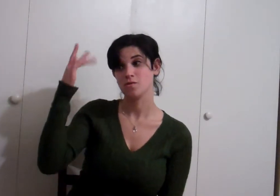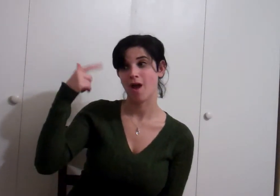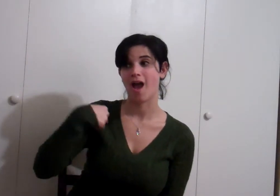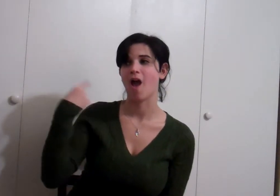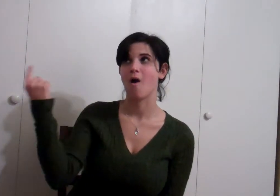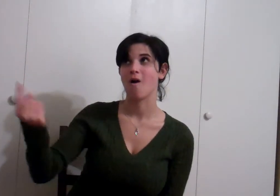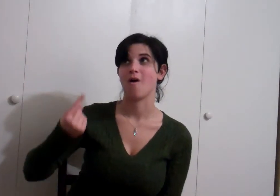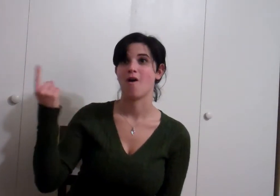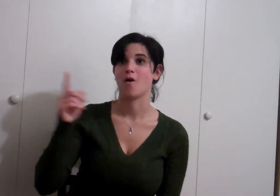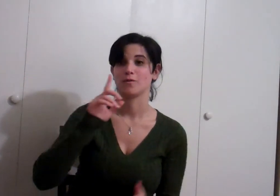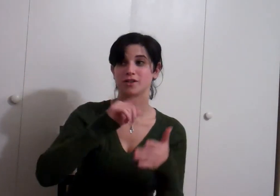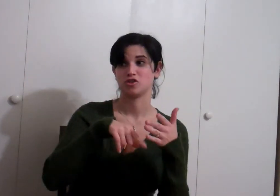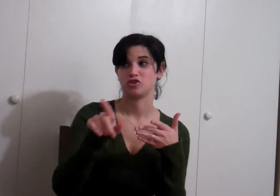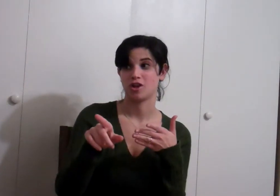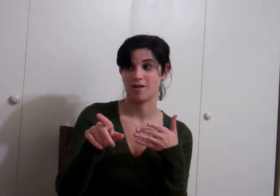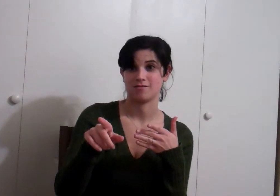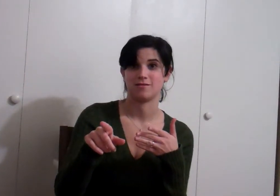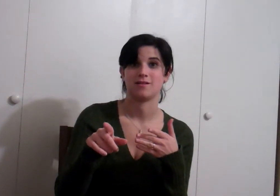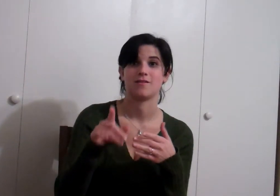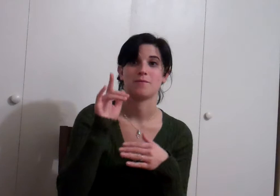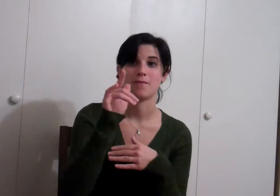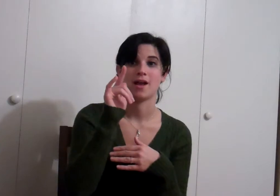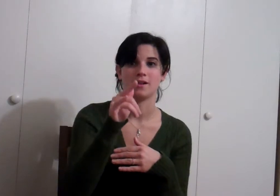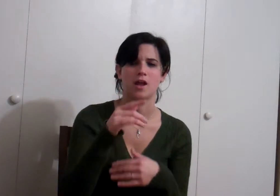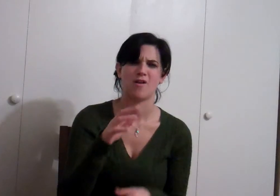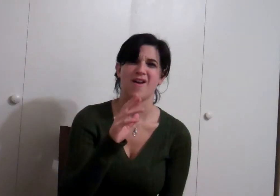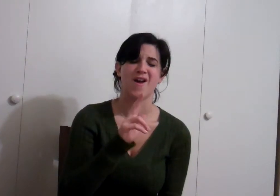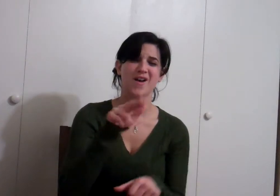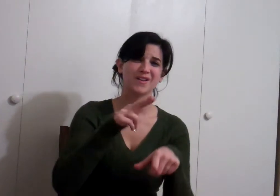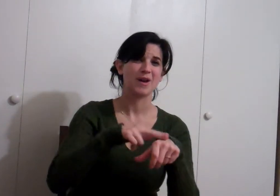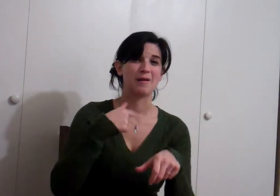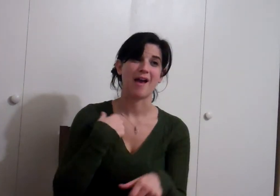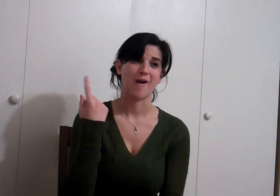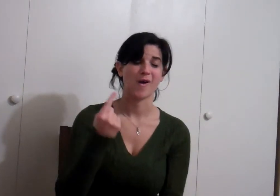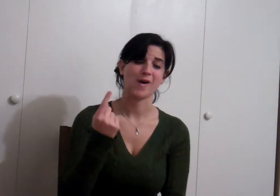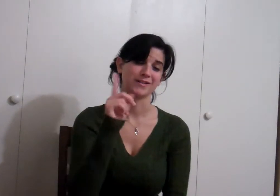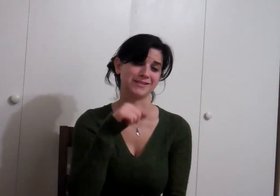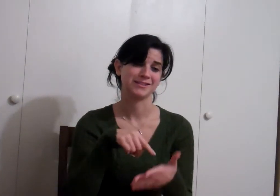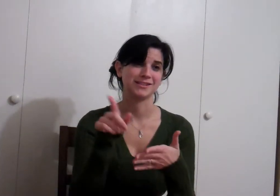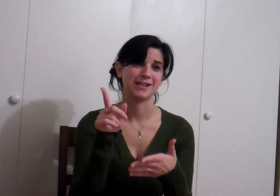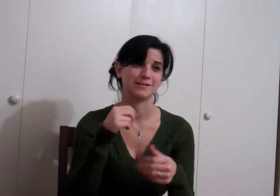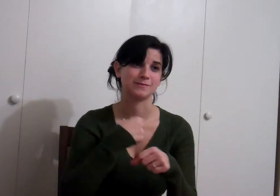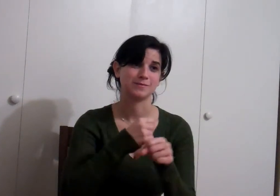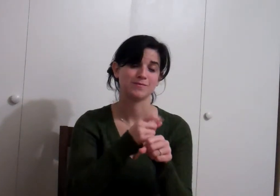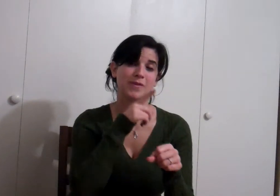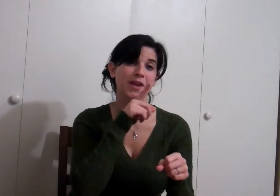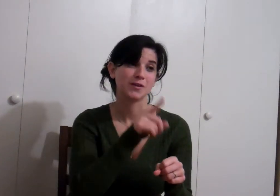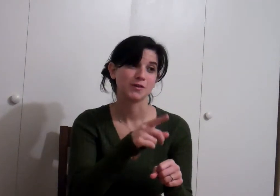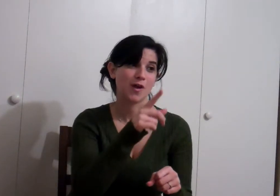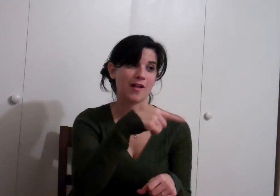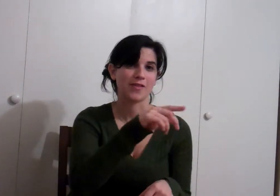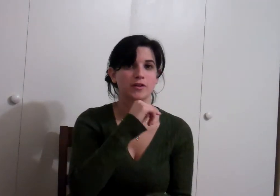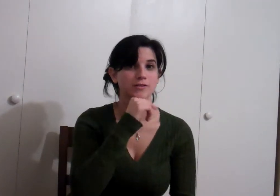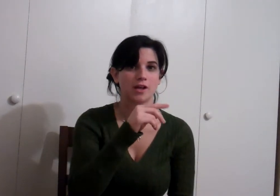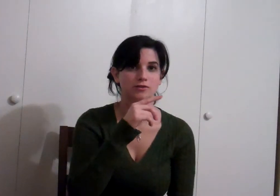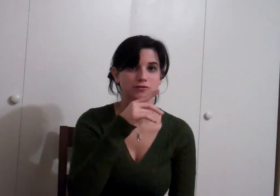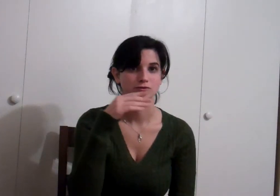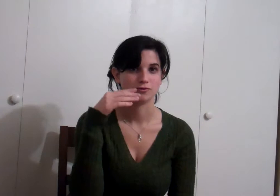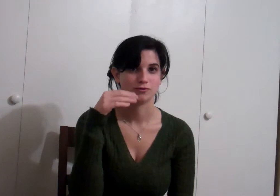Normally I go to see if they're drunk. Now I have to check to see if they're stupid. But you also have to check to see if they have to go to the bathroom. That's why you ask your